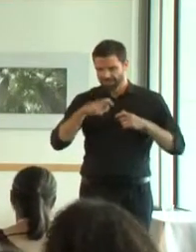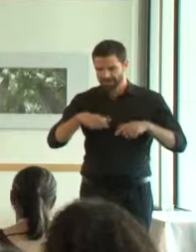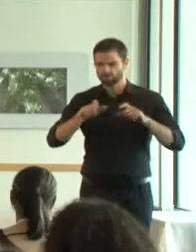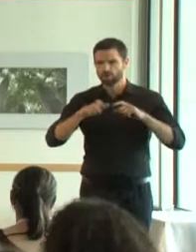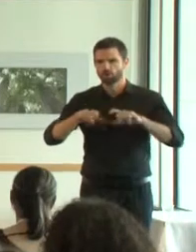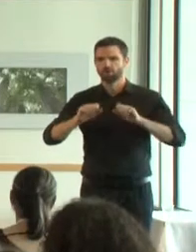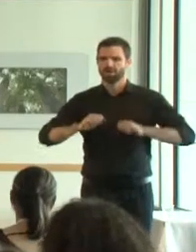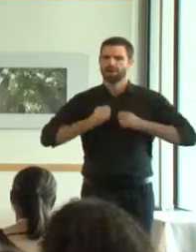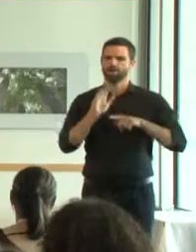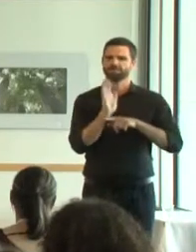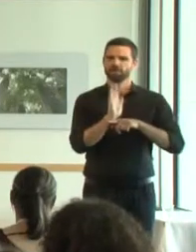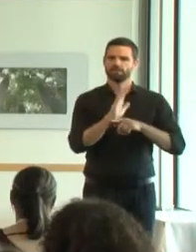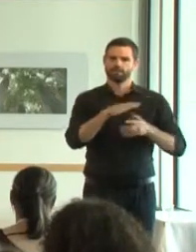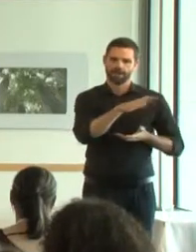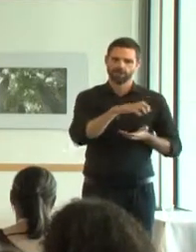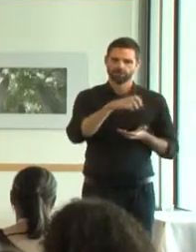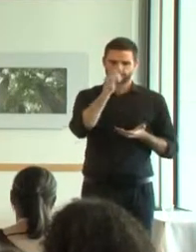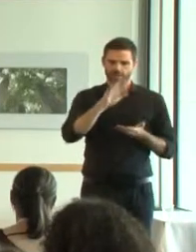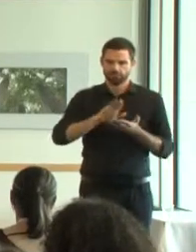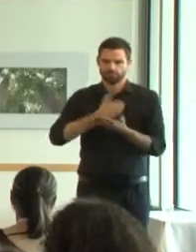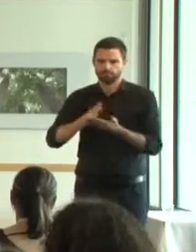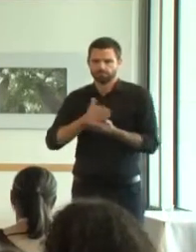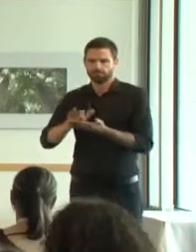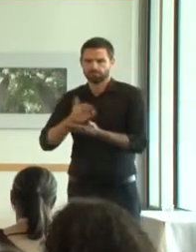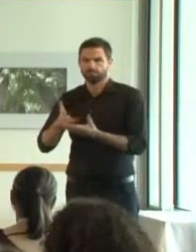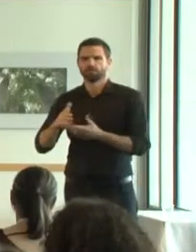our film collection for New Zealand and beyond.